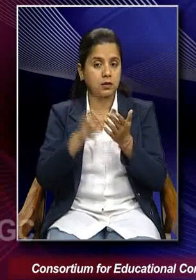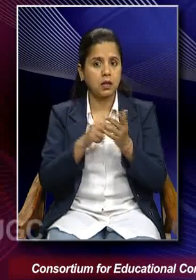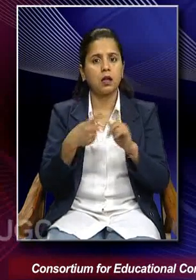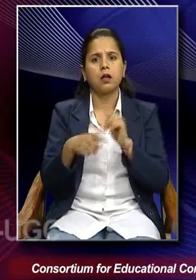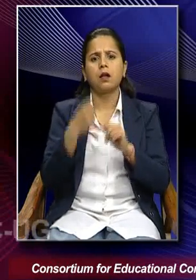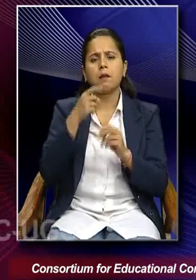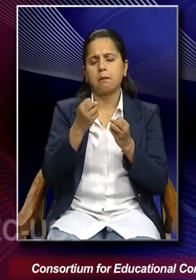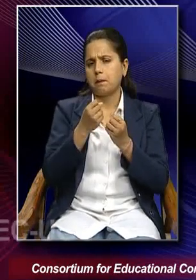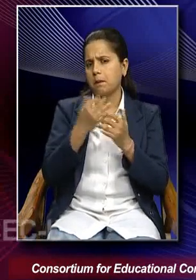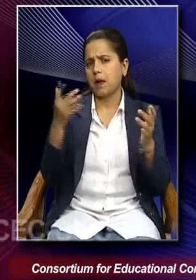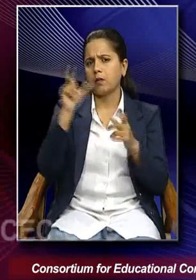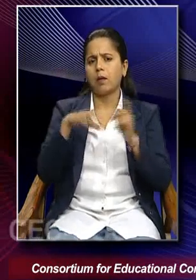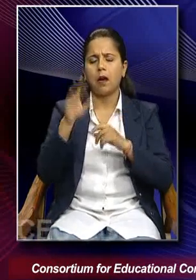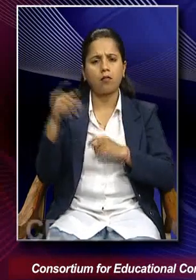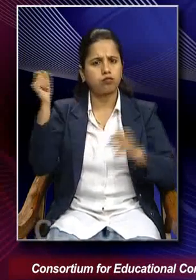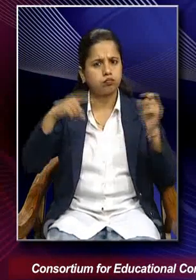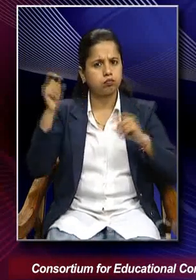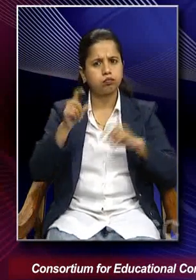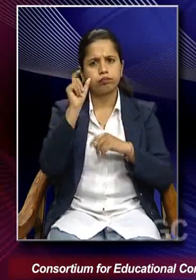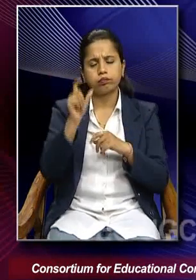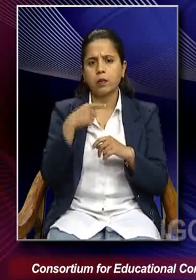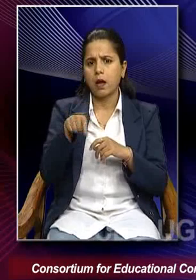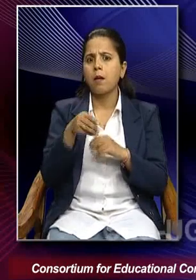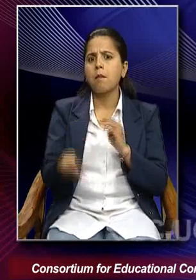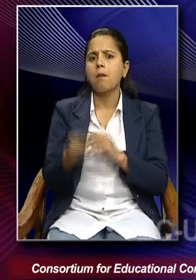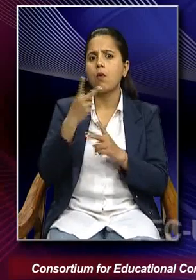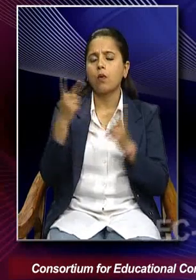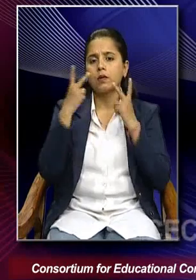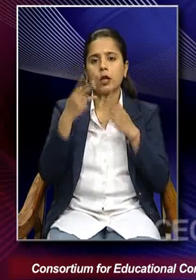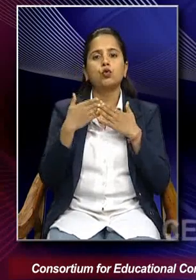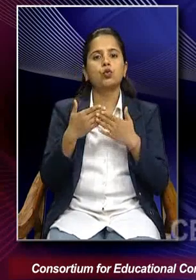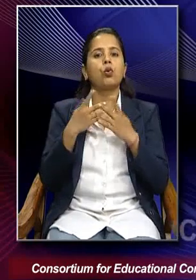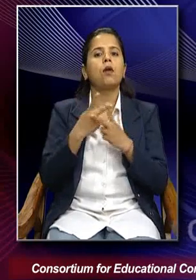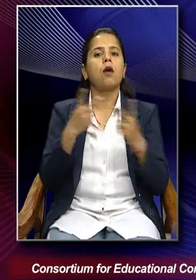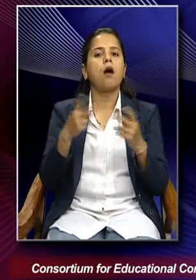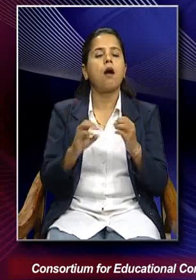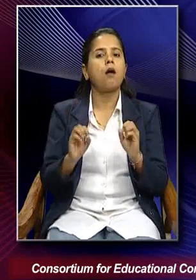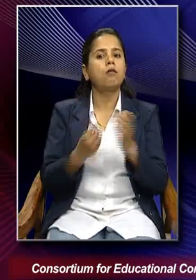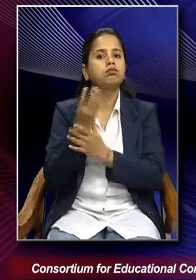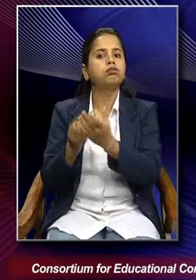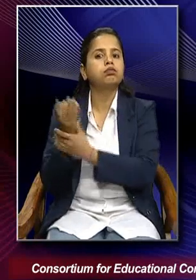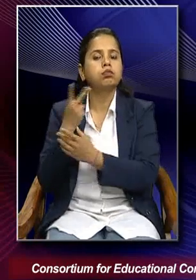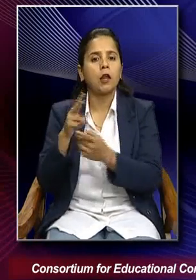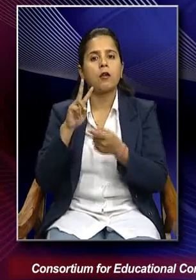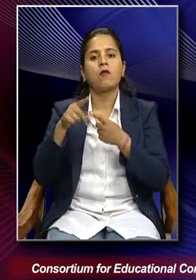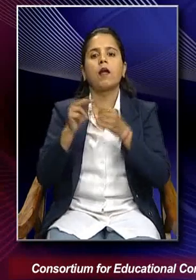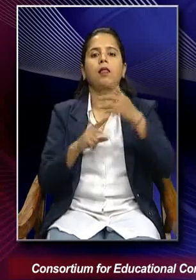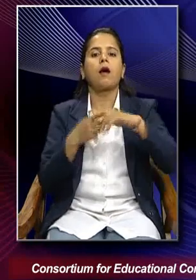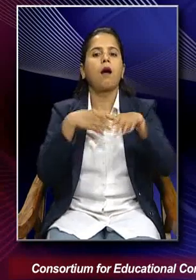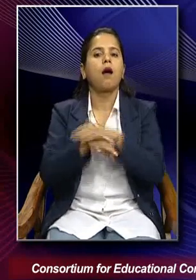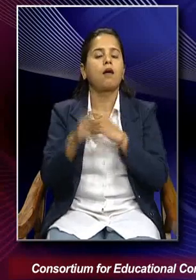arose many commentaries giving rise to various schools within Vedanta, which are known